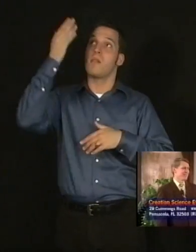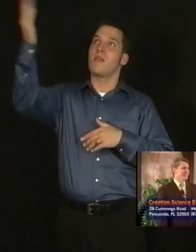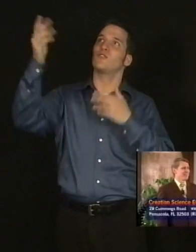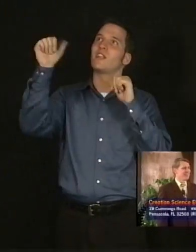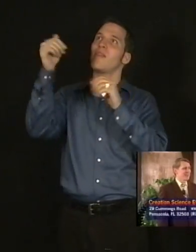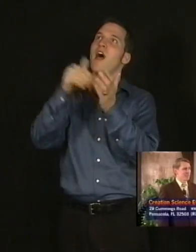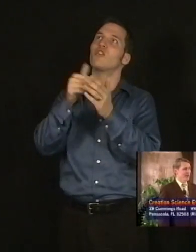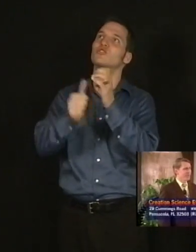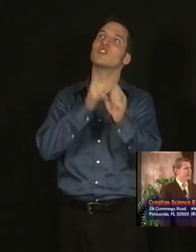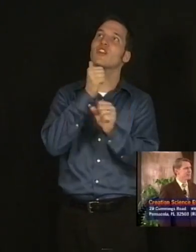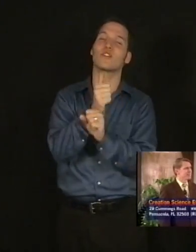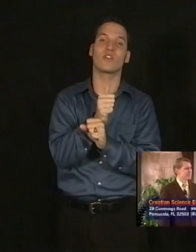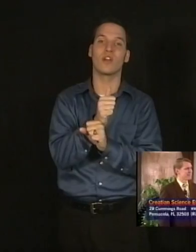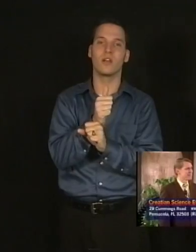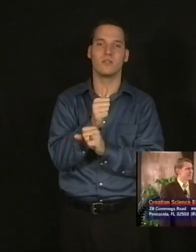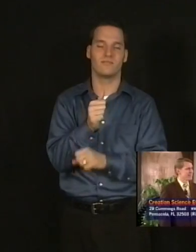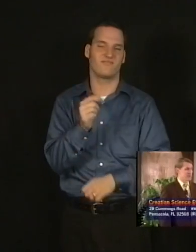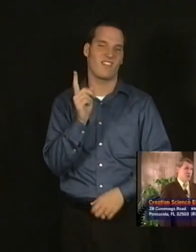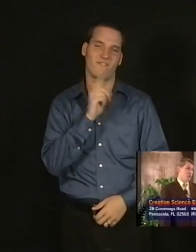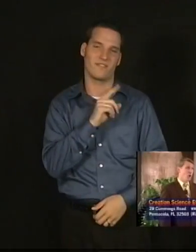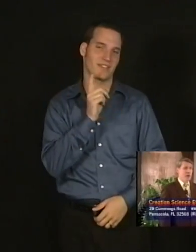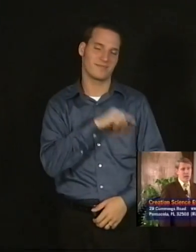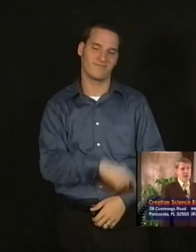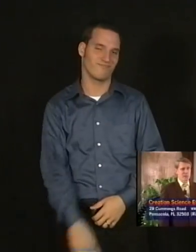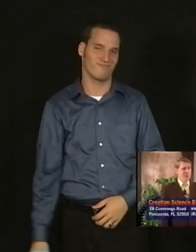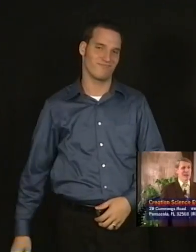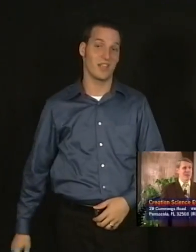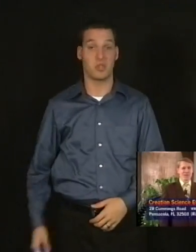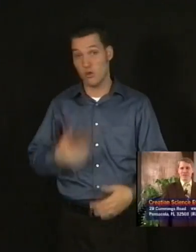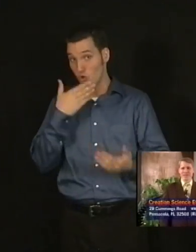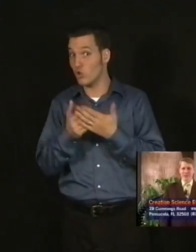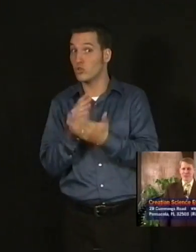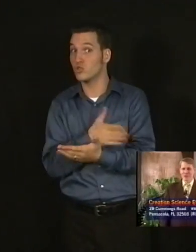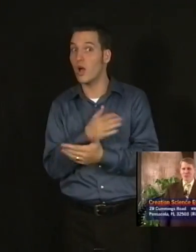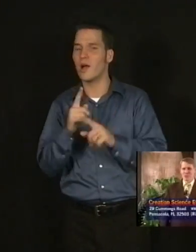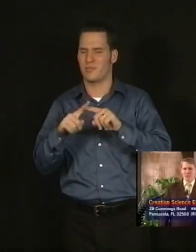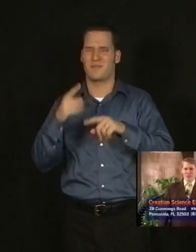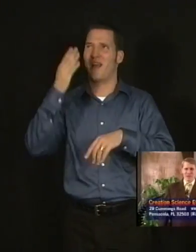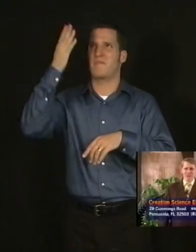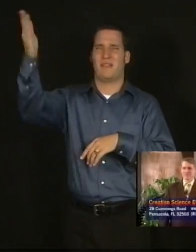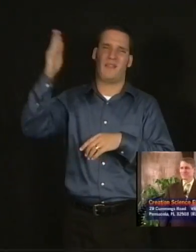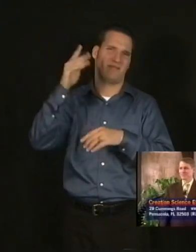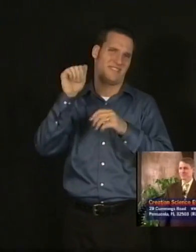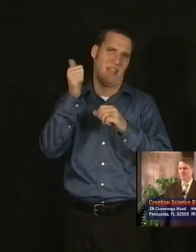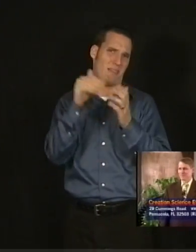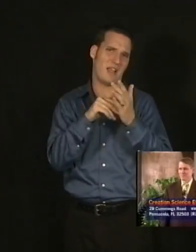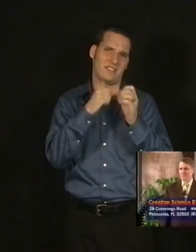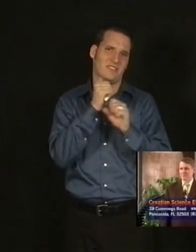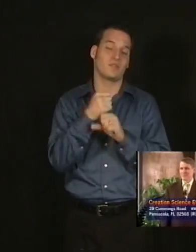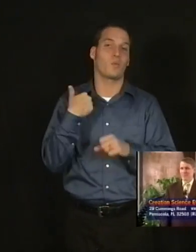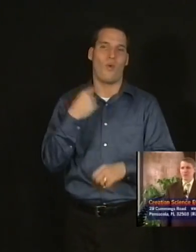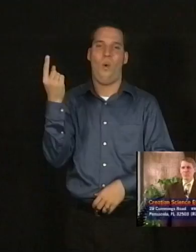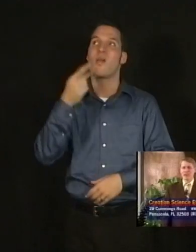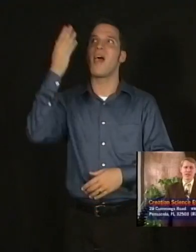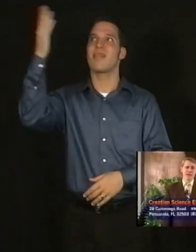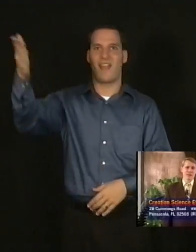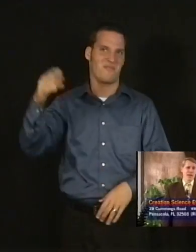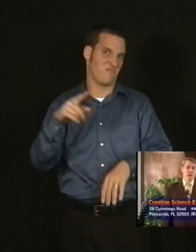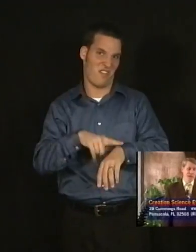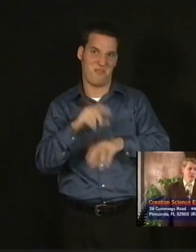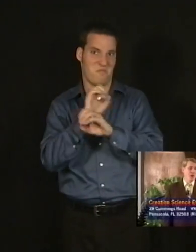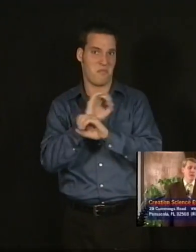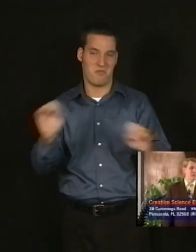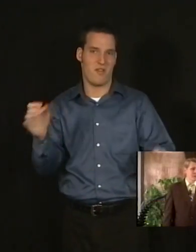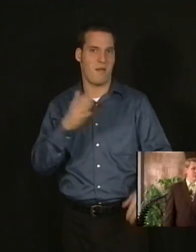years. That's baloney. It's a good song, I like it, but we're not going to be there 10,000 years. We're just going to be there. Now, my brain